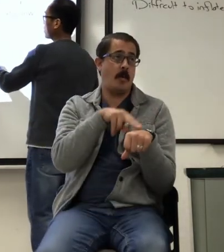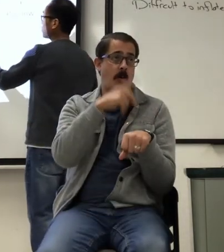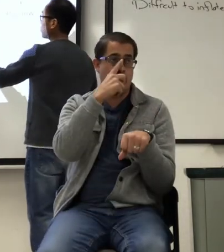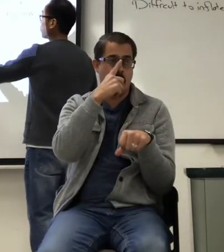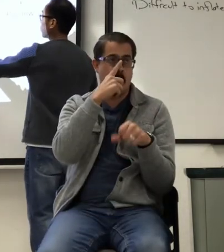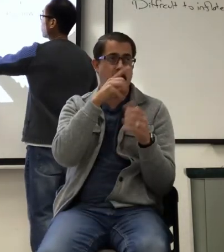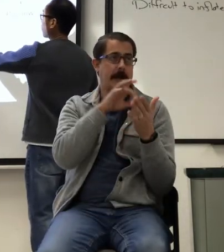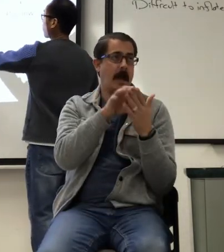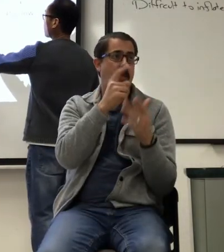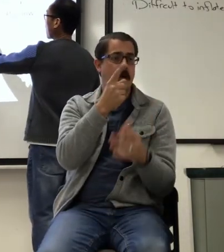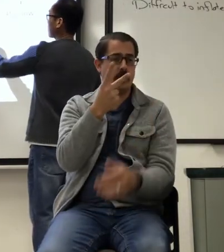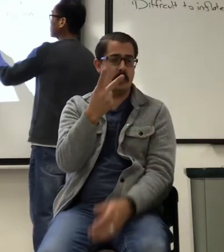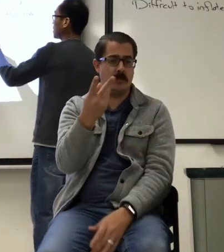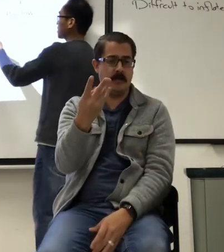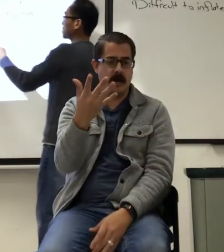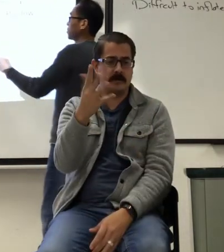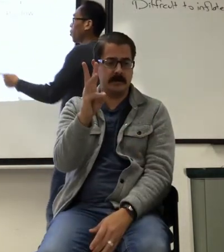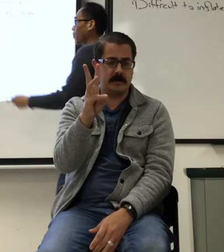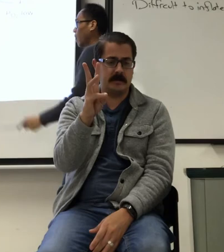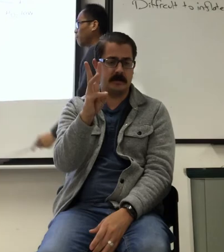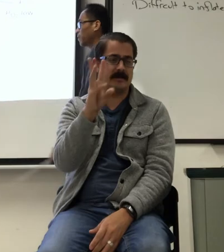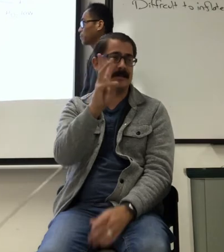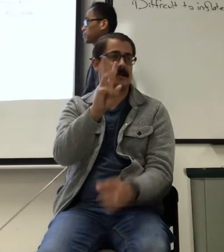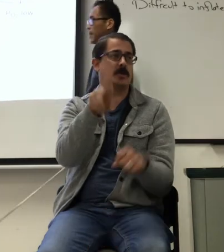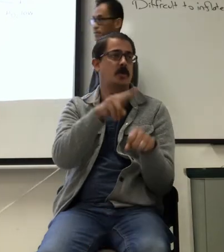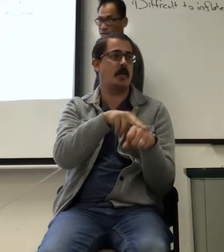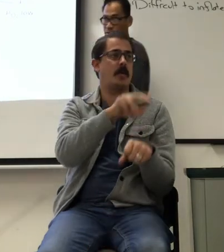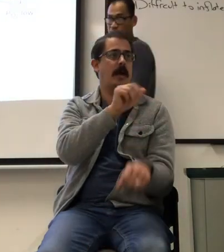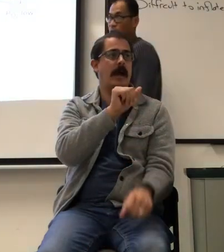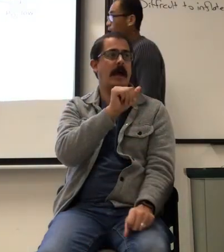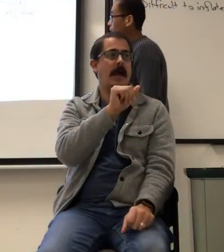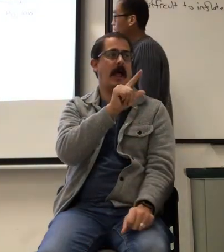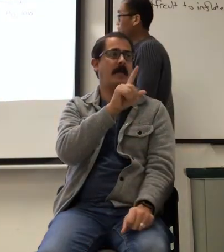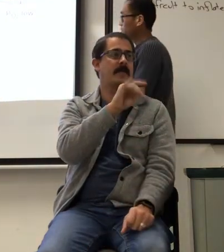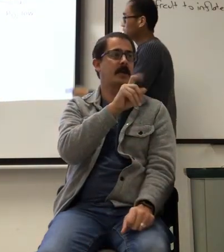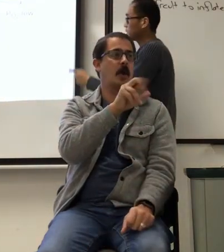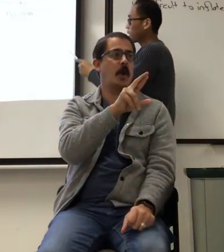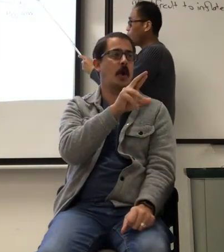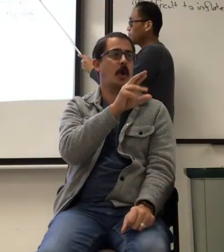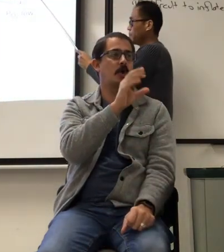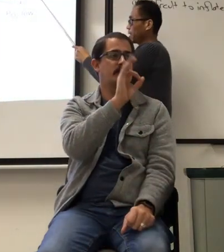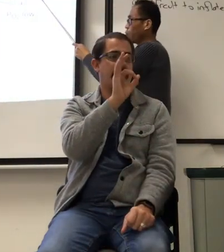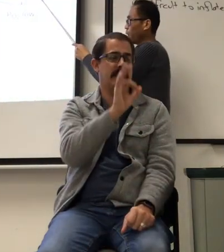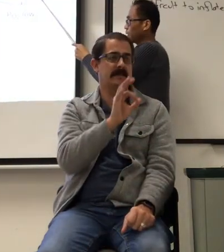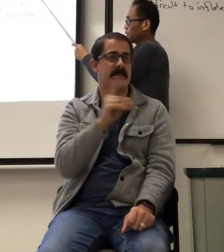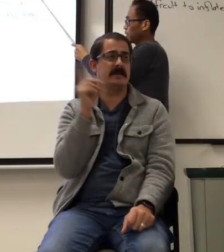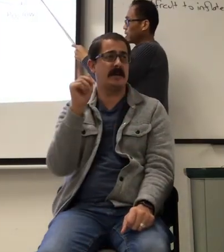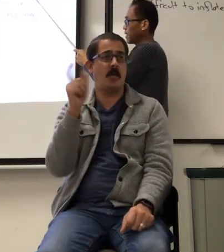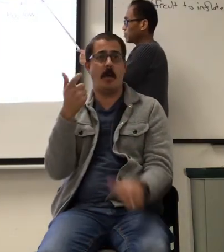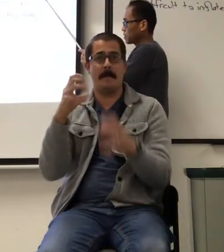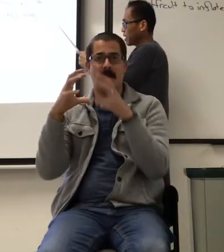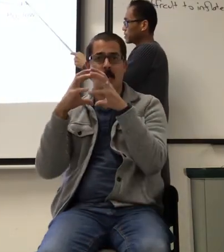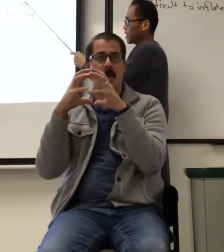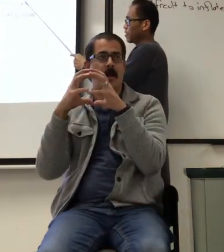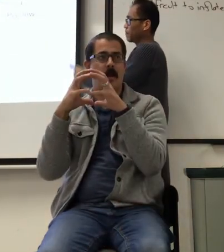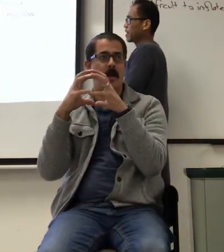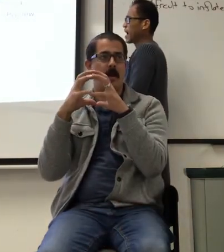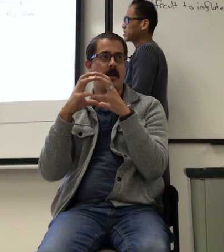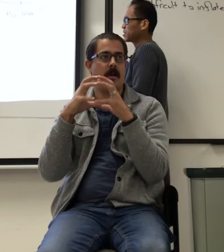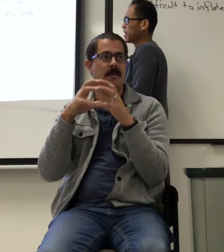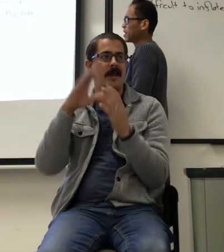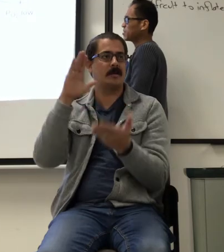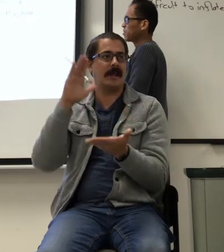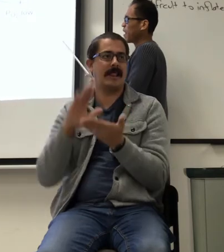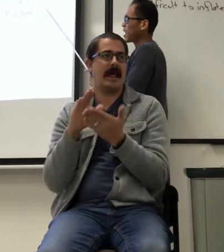count 1, 2, 3, 4, 5, 6 normal alveolar spaces. However, this is like one big one, and there's less area for